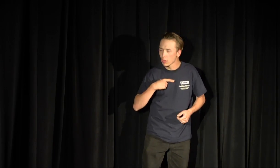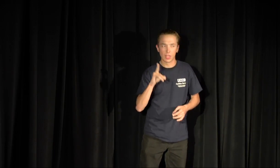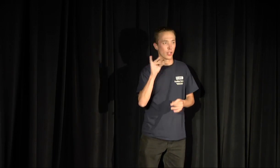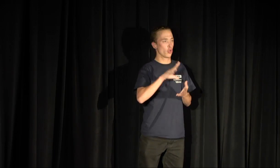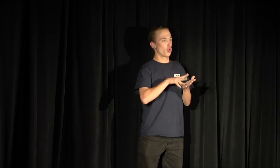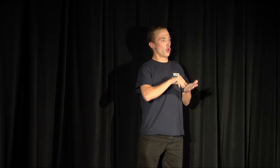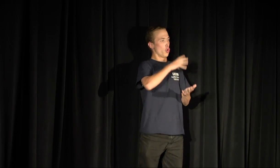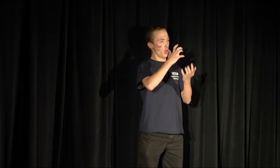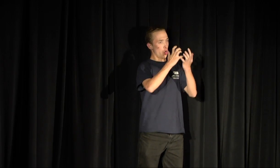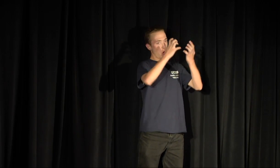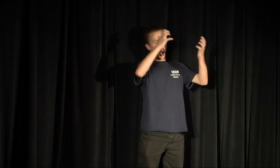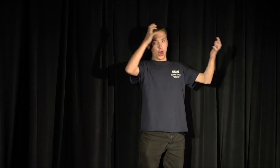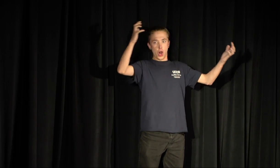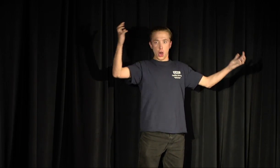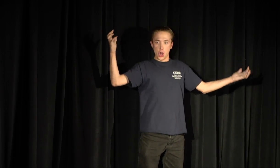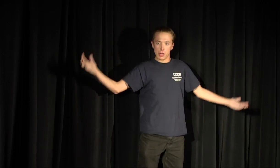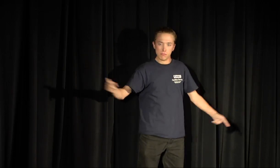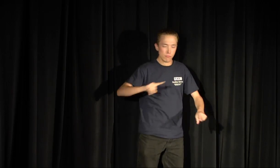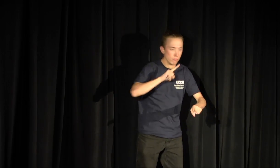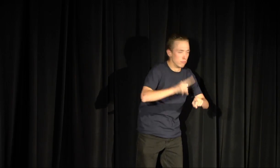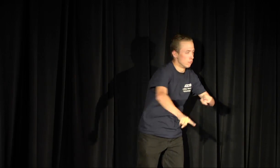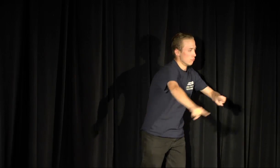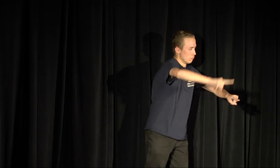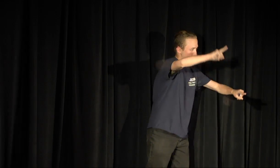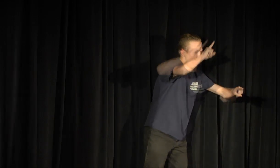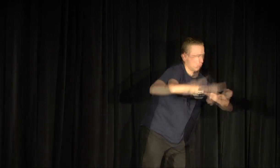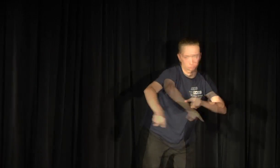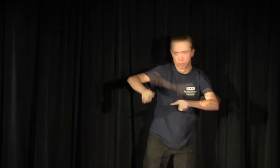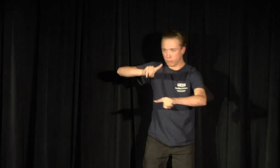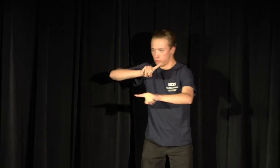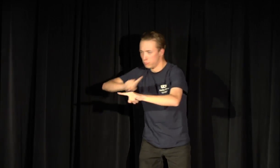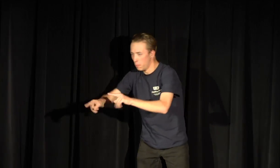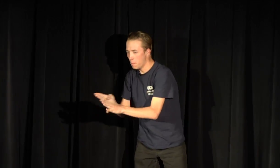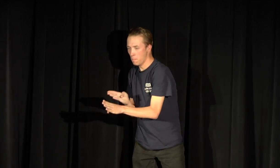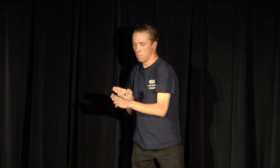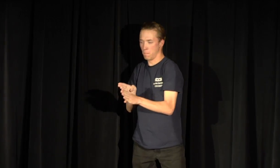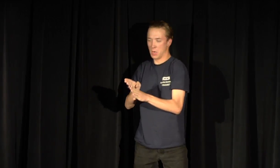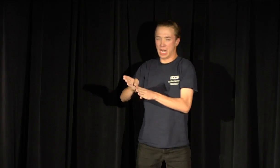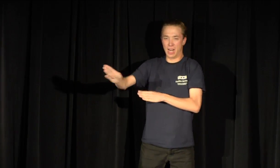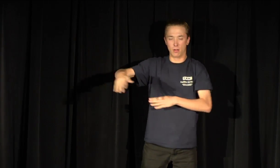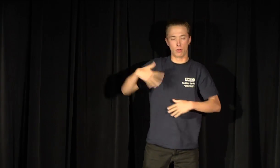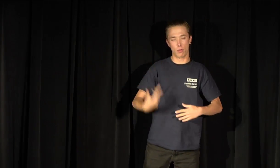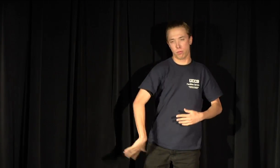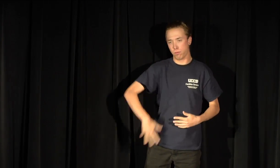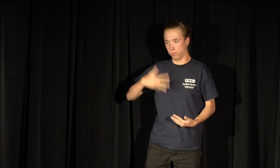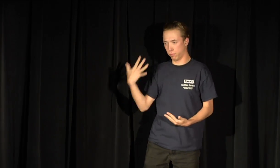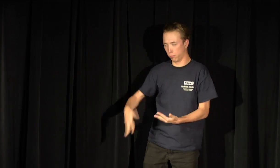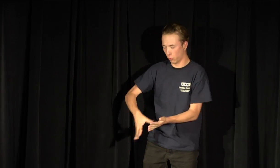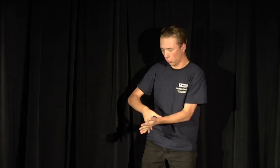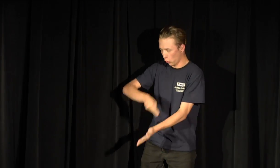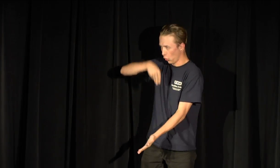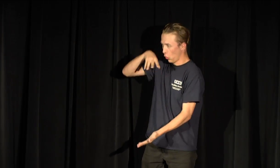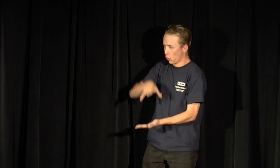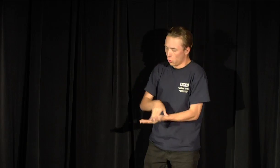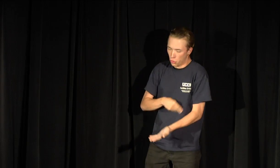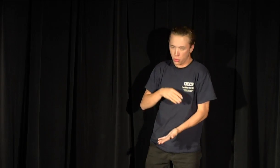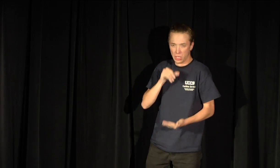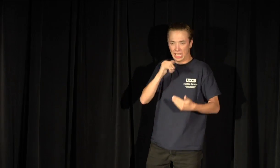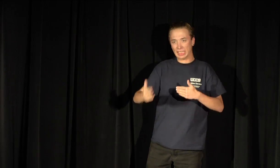Oh, yes. I learned so much in college, so many different things. The major that I was in was great, and I learned